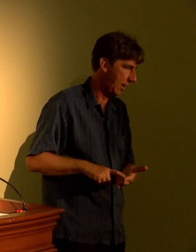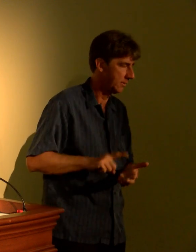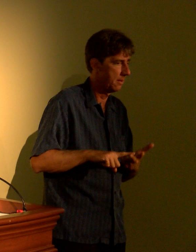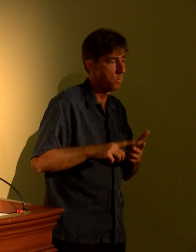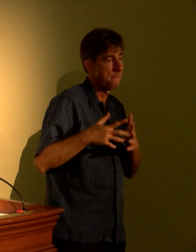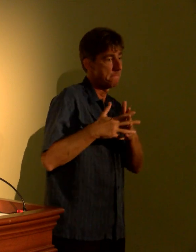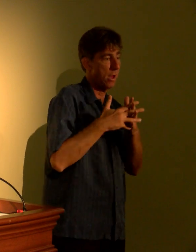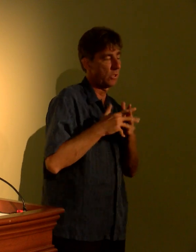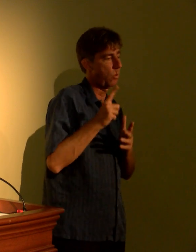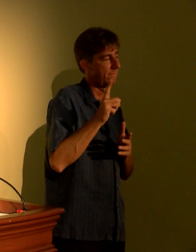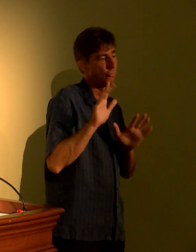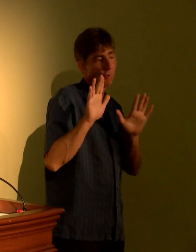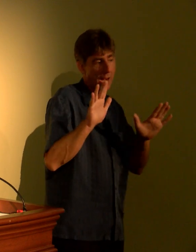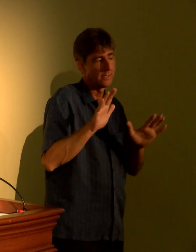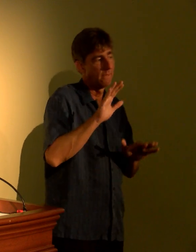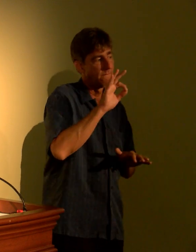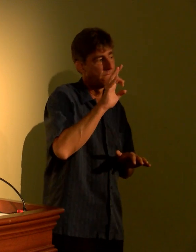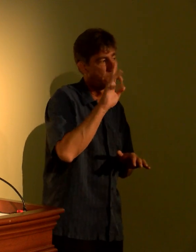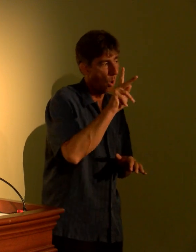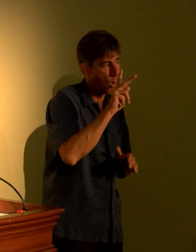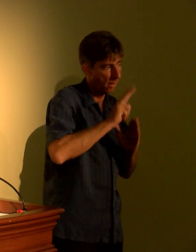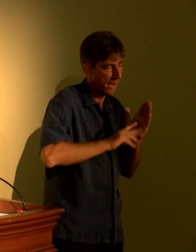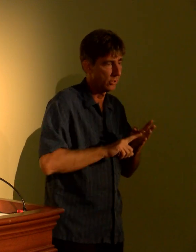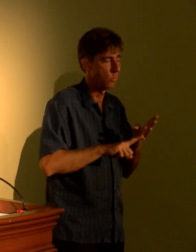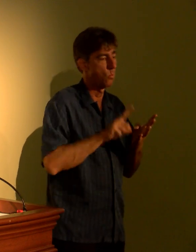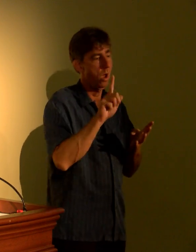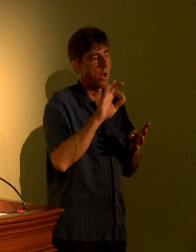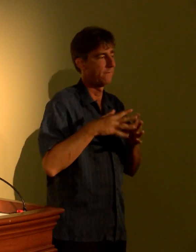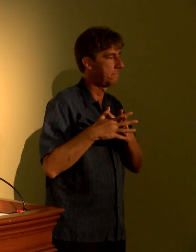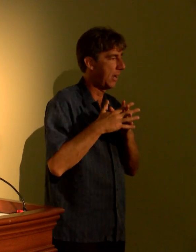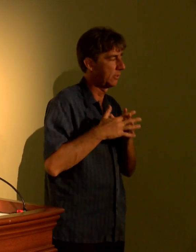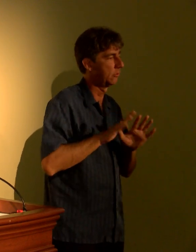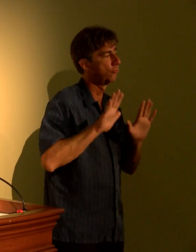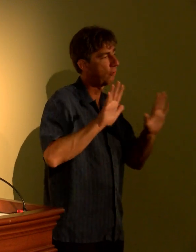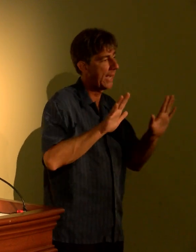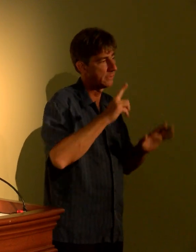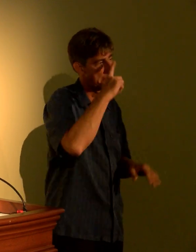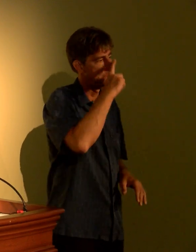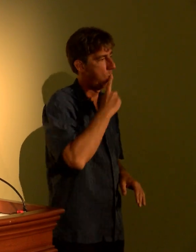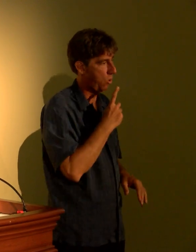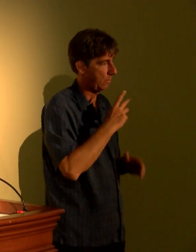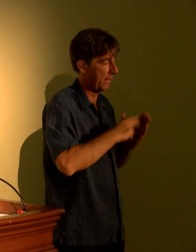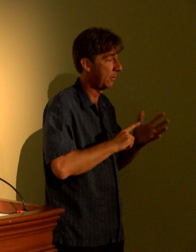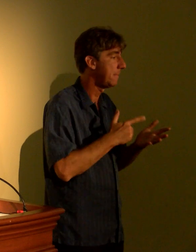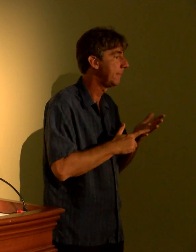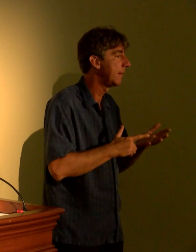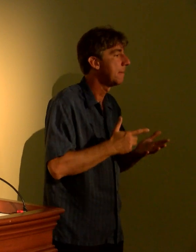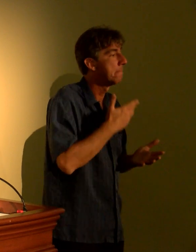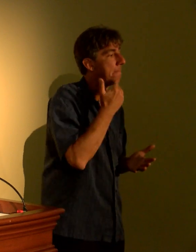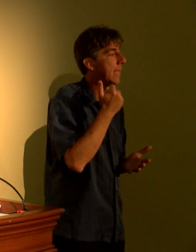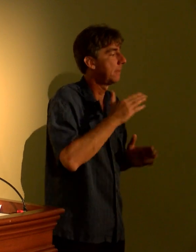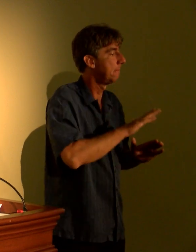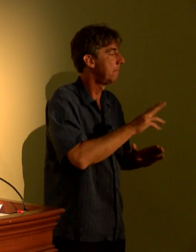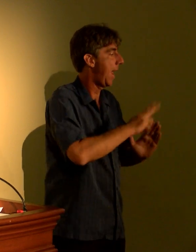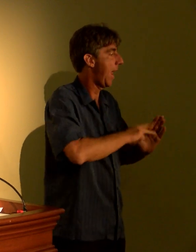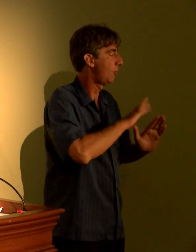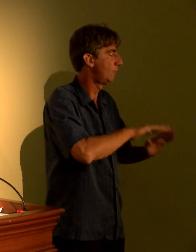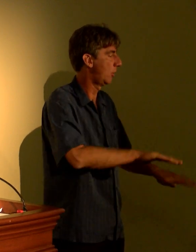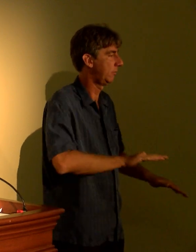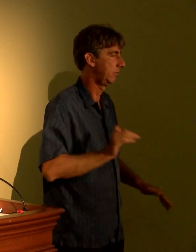and I would say one of America's great portrait painters. I would say perhaps America's greatest painter of children. And I